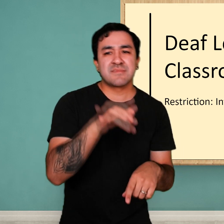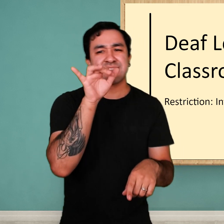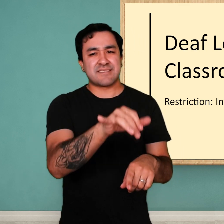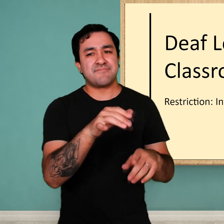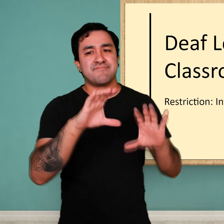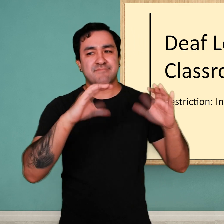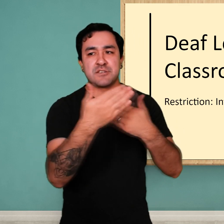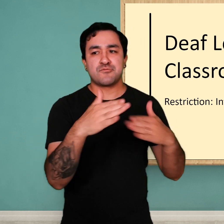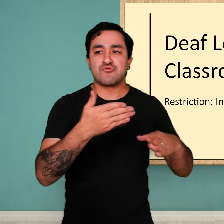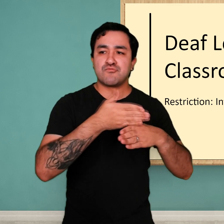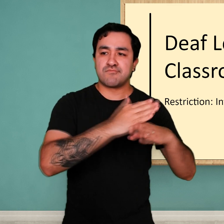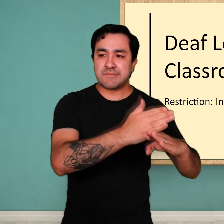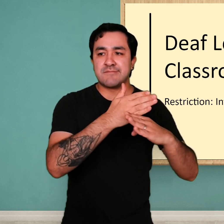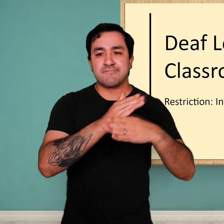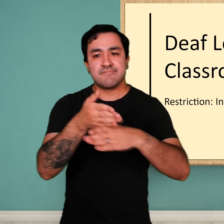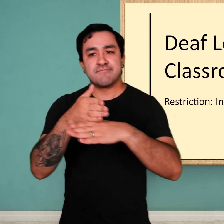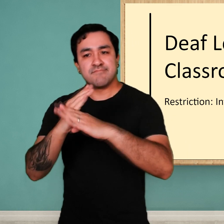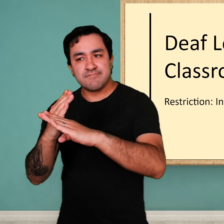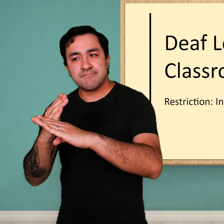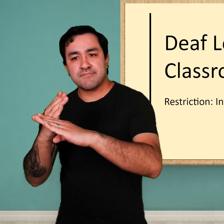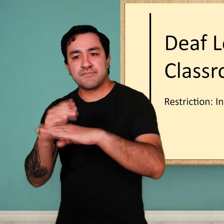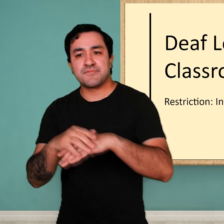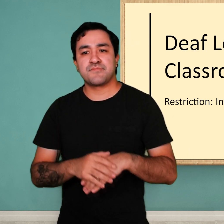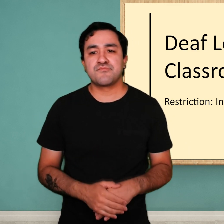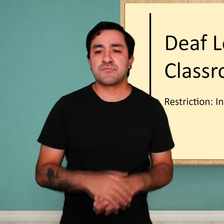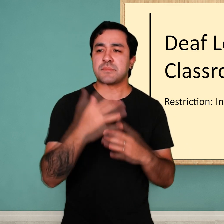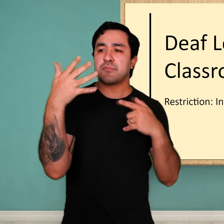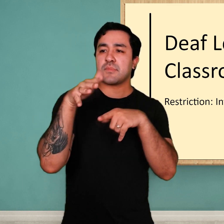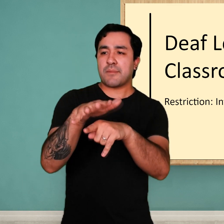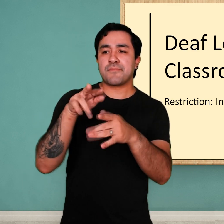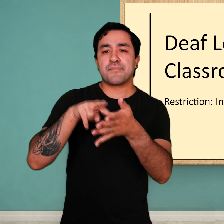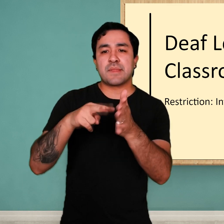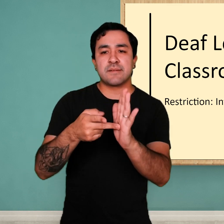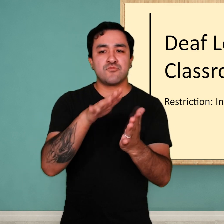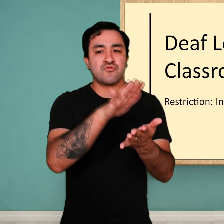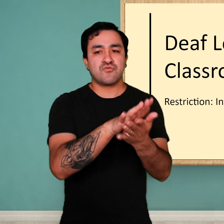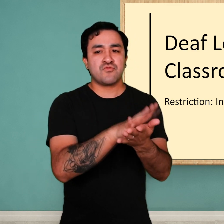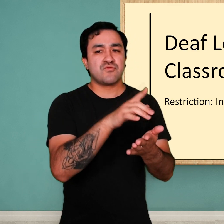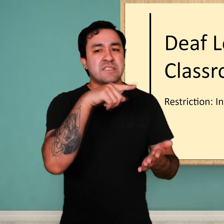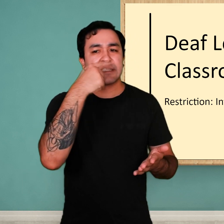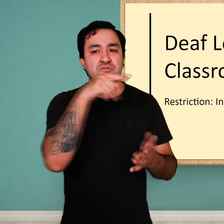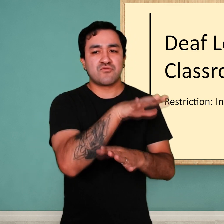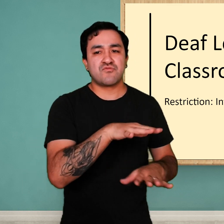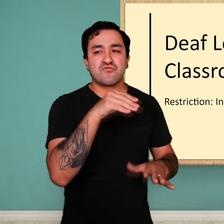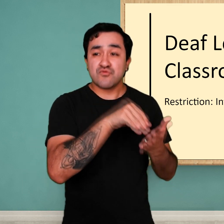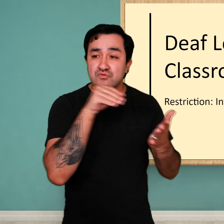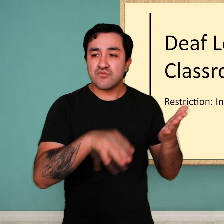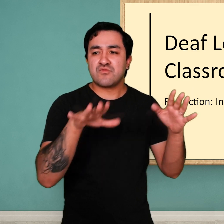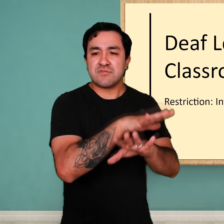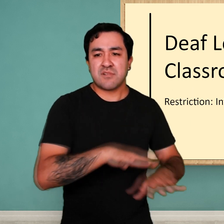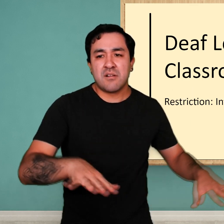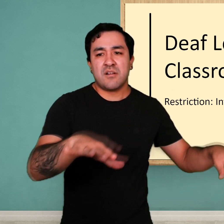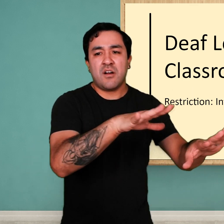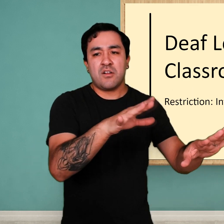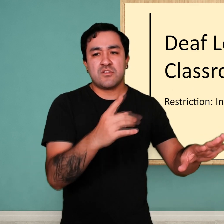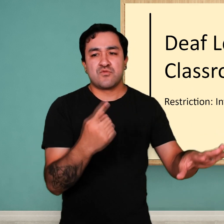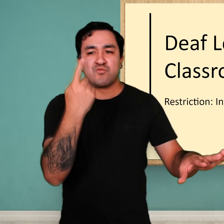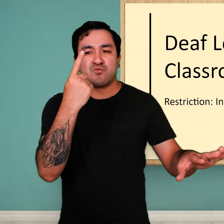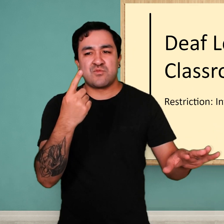that focus on spoken language or English. Today we will focus on deaf students who use ASL in the mainstream classroom and what